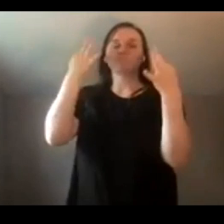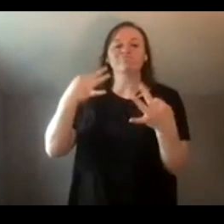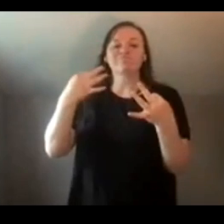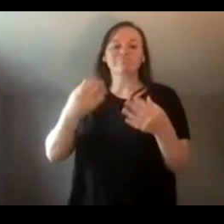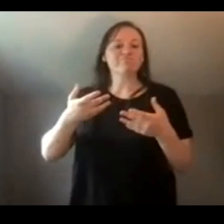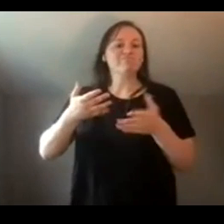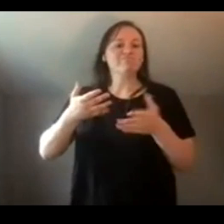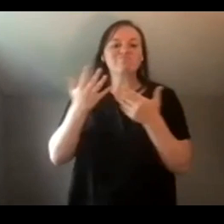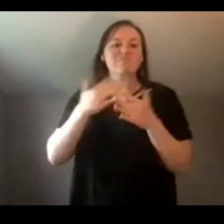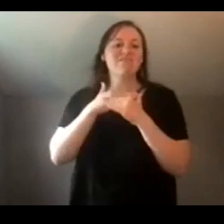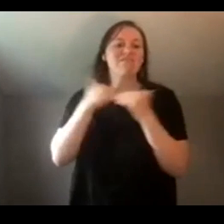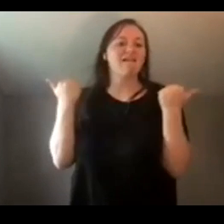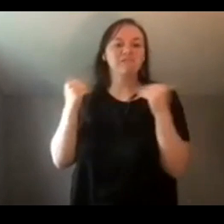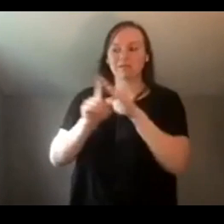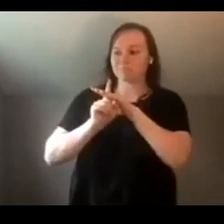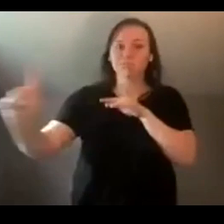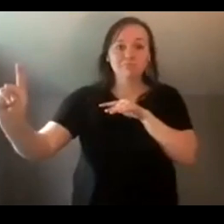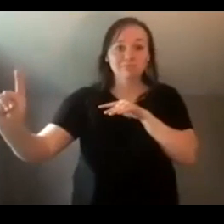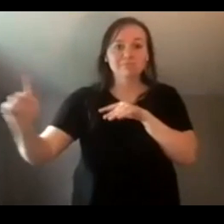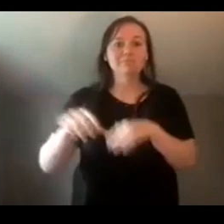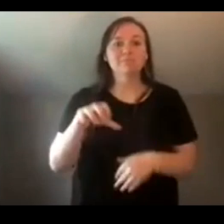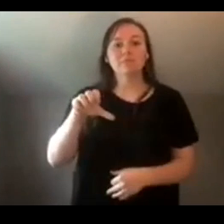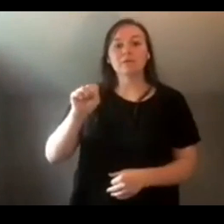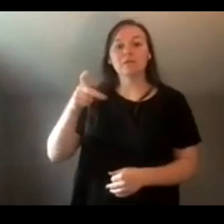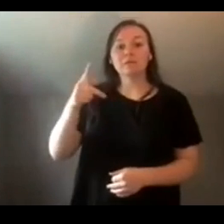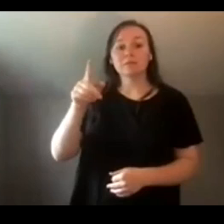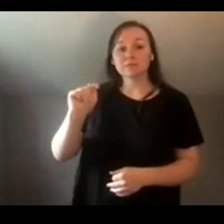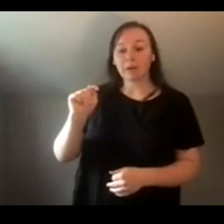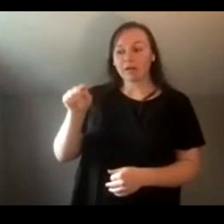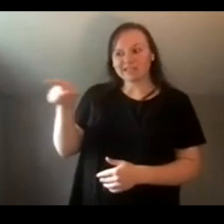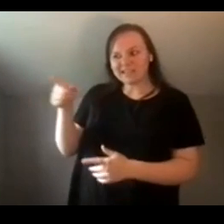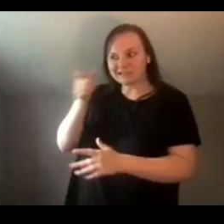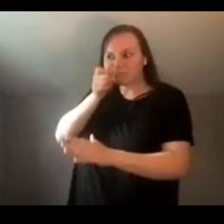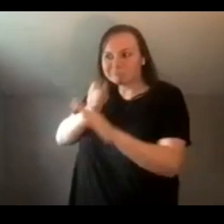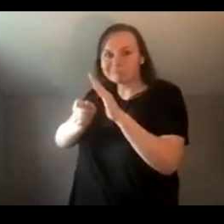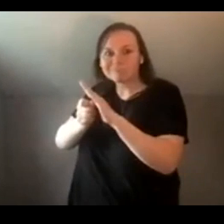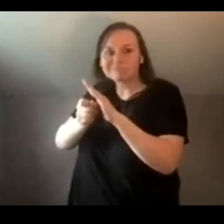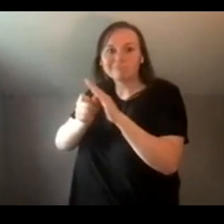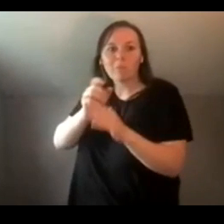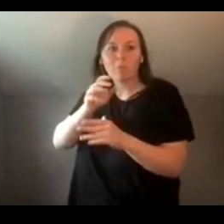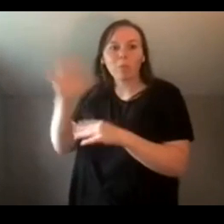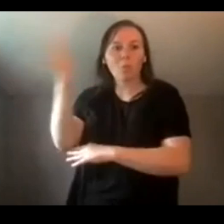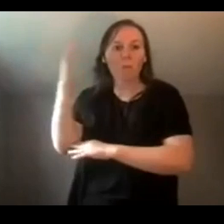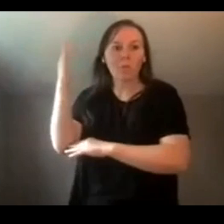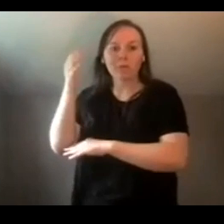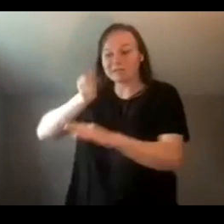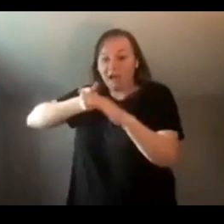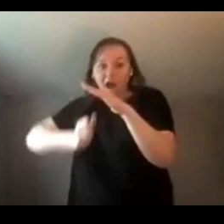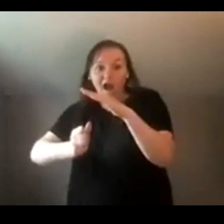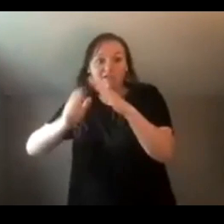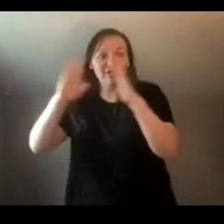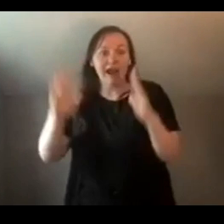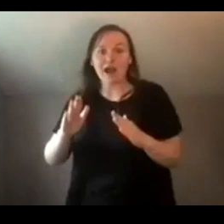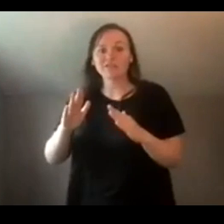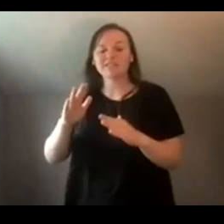away. Spottswood hid in the woods, under houses, wherever he could for